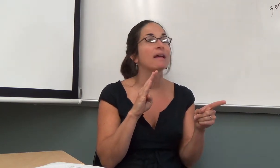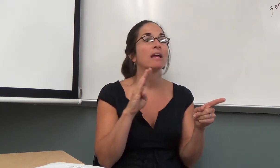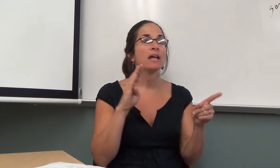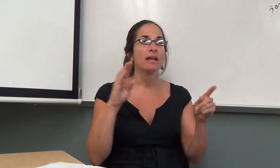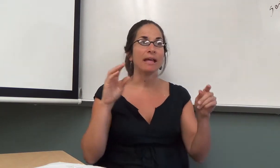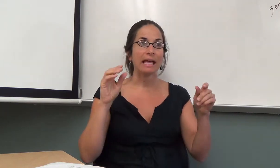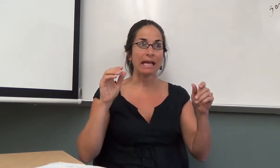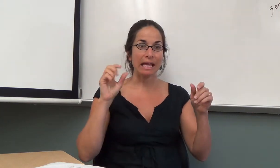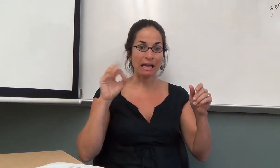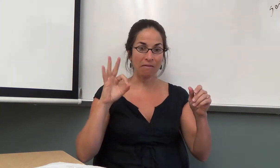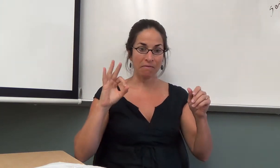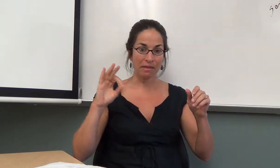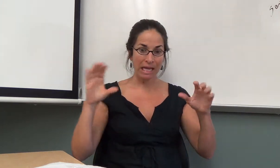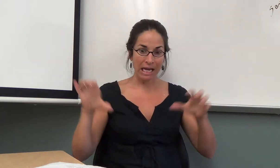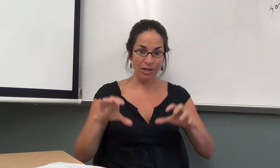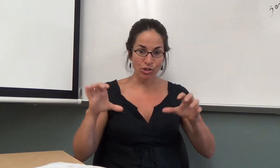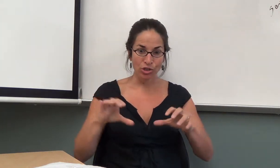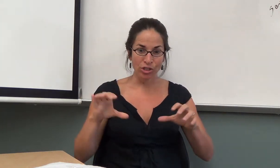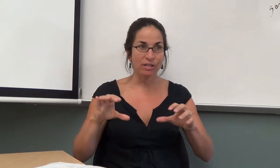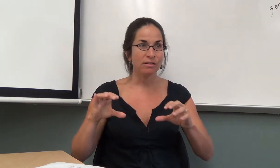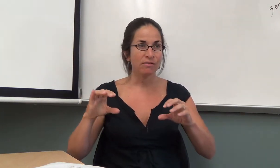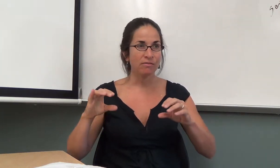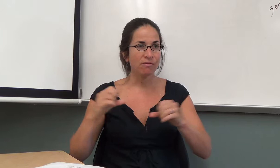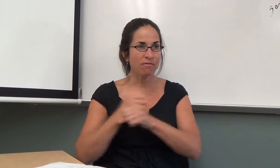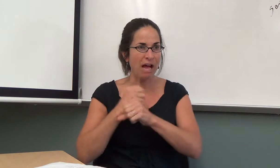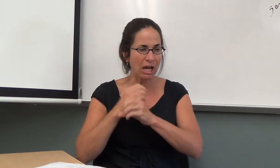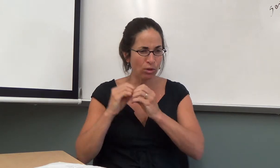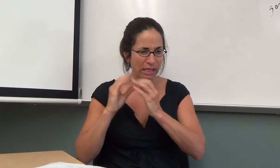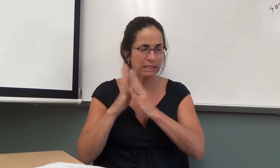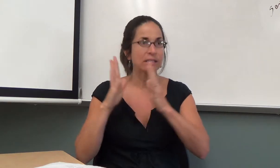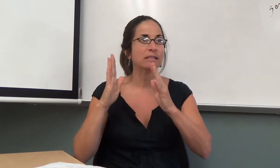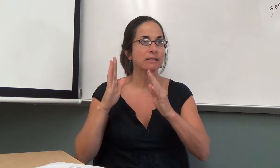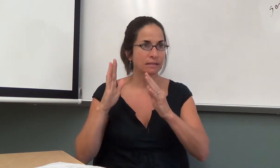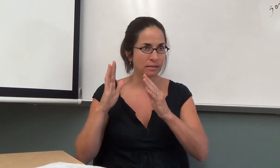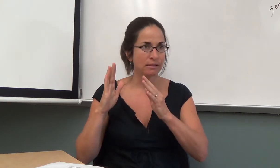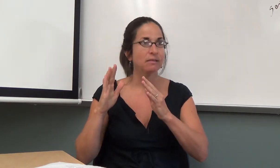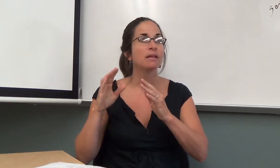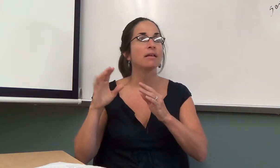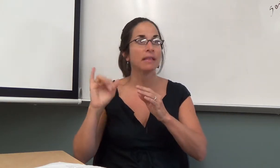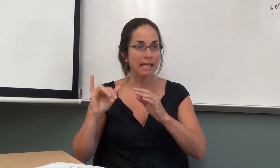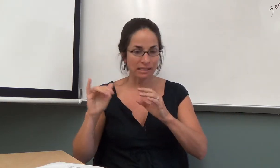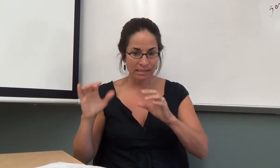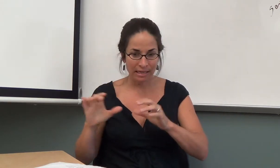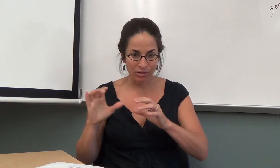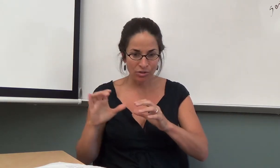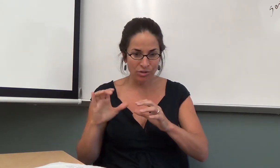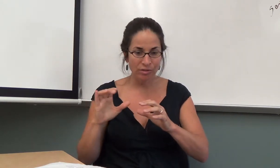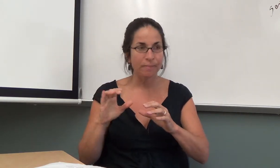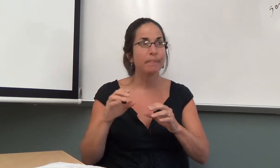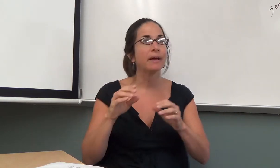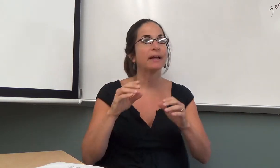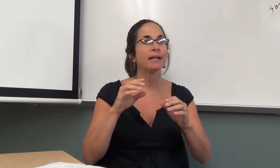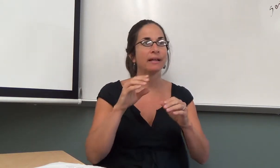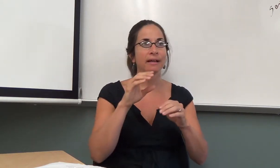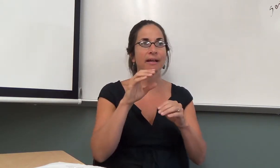violence might be a better way to describe this, Okay. or the act of nonviolence. So what would? Would it be a what noun? do you think, Marza? Because